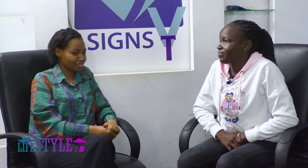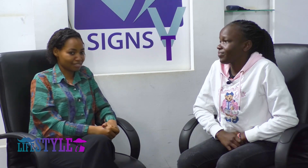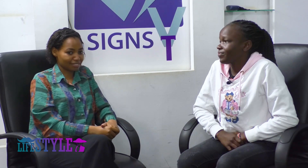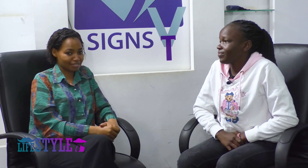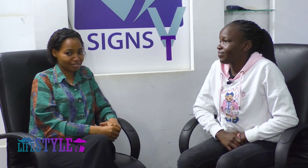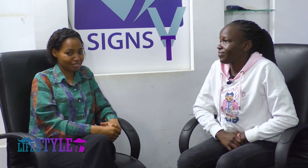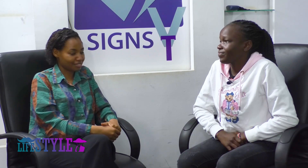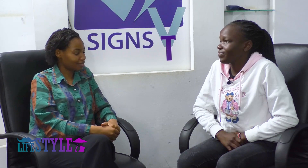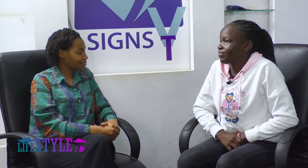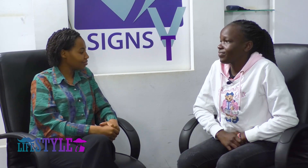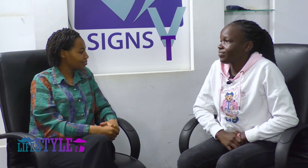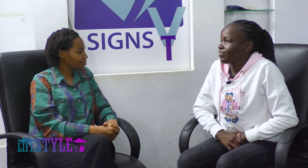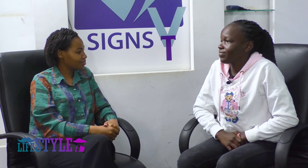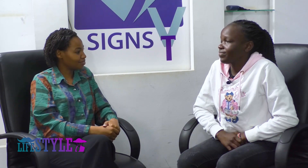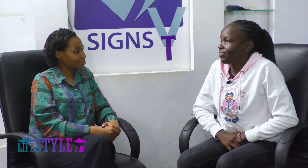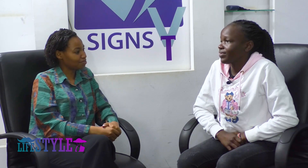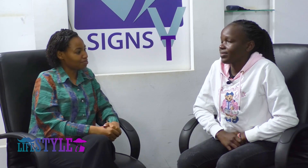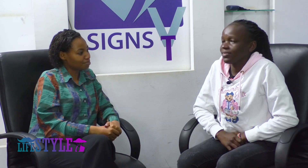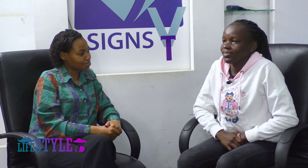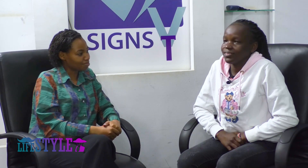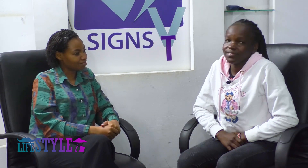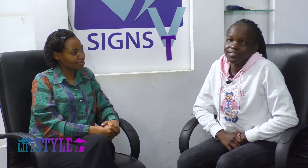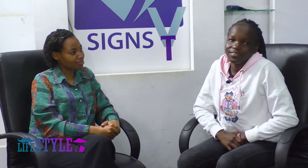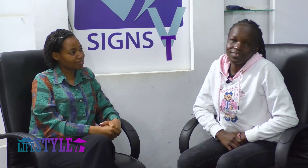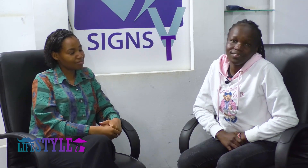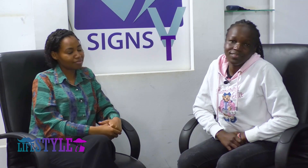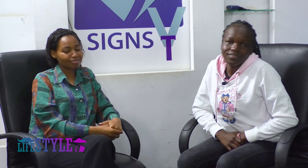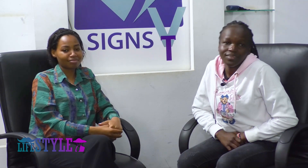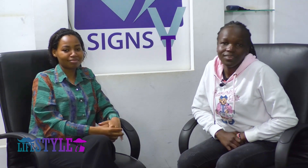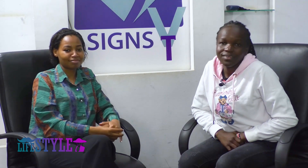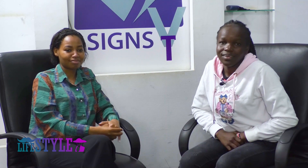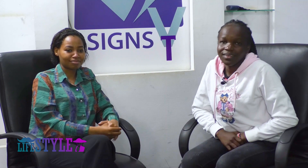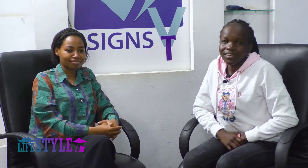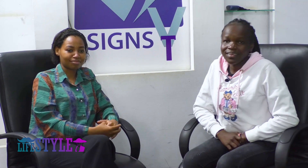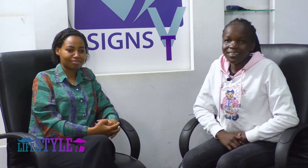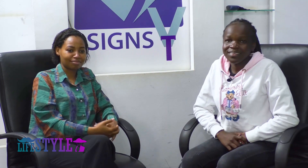which is your best film or movie that you have ever written?